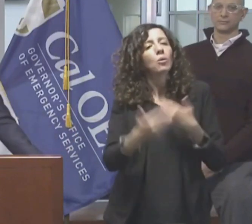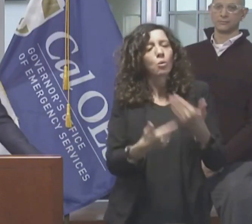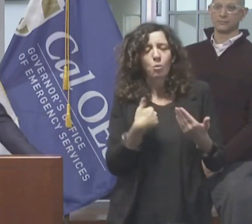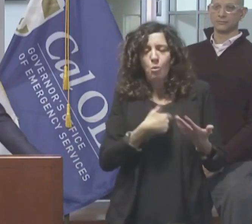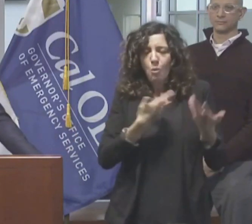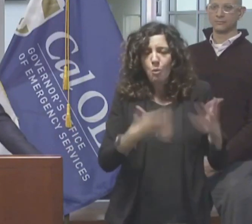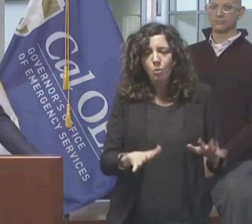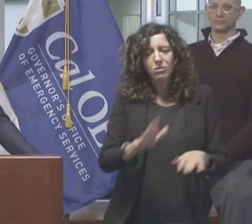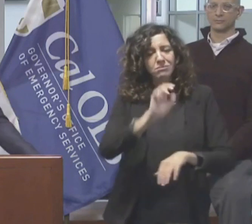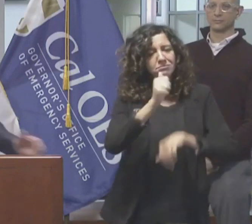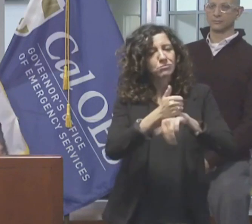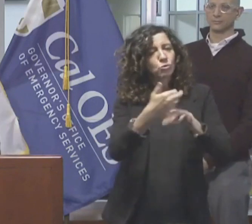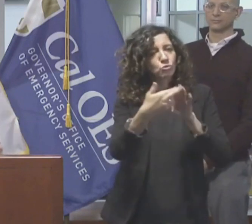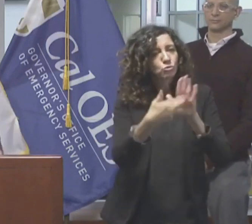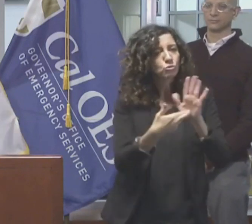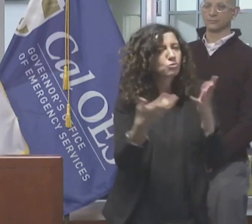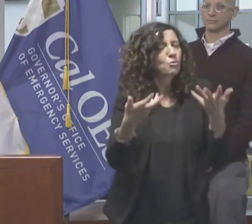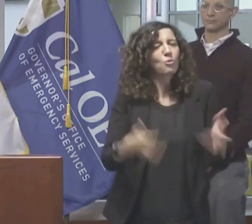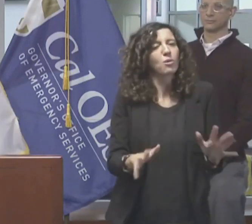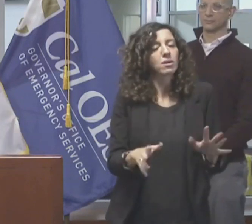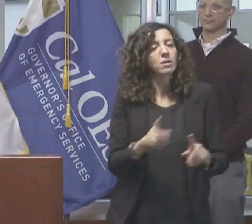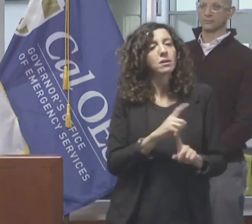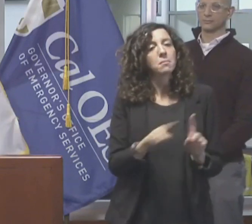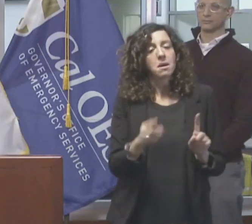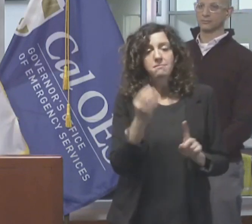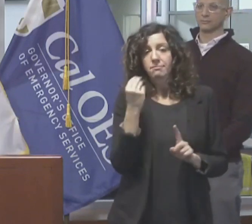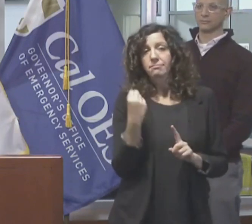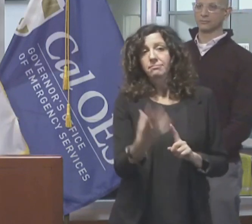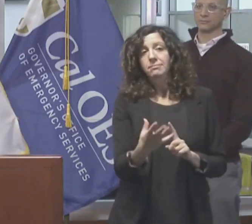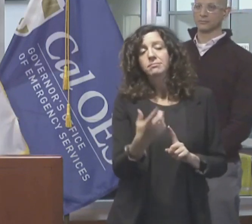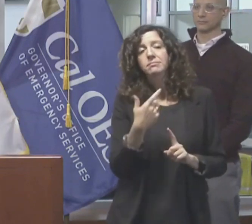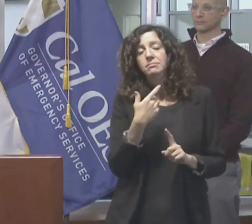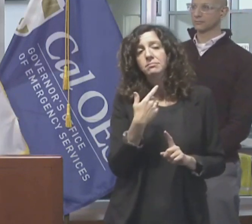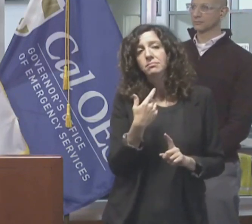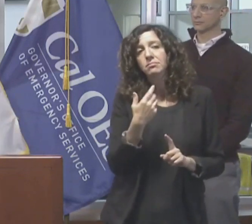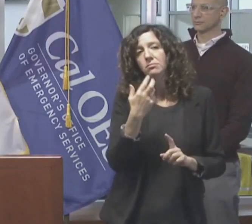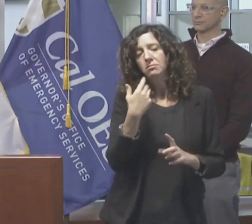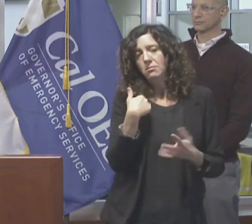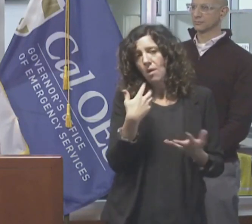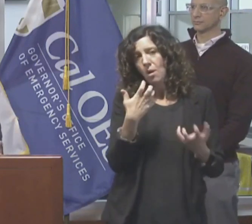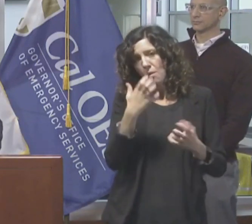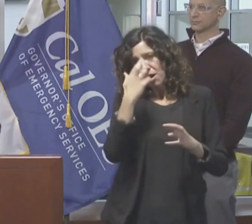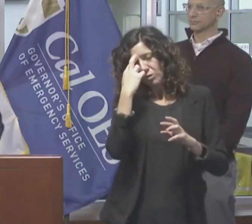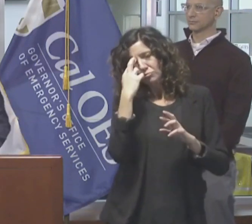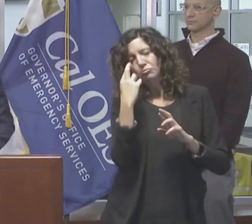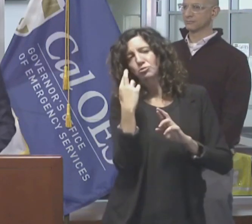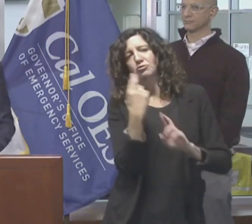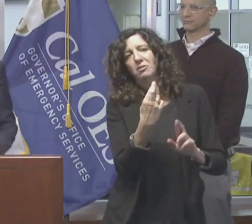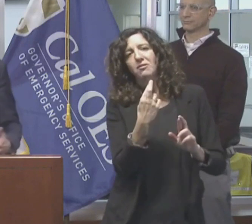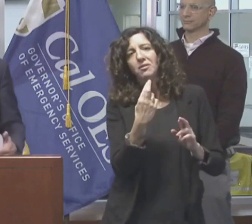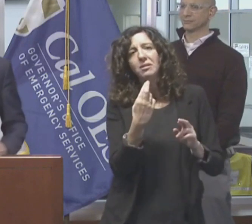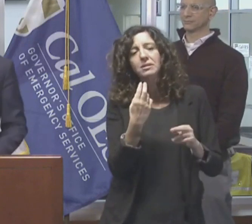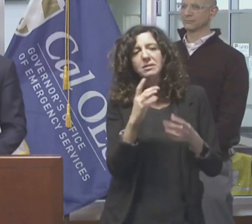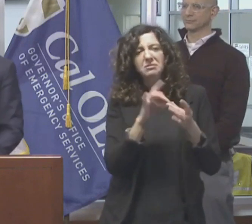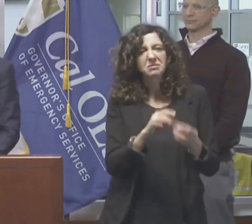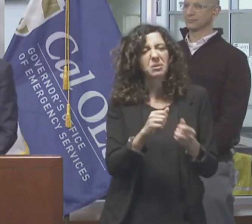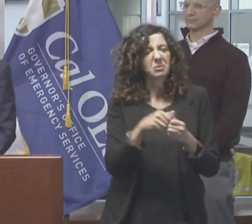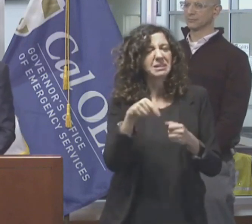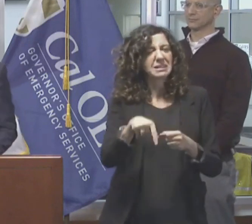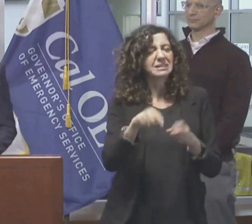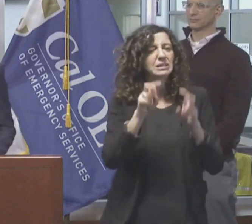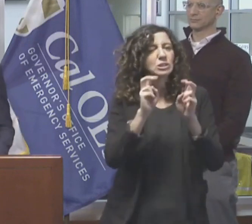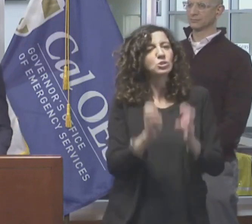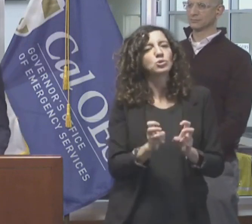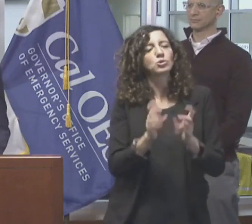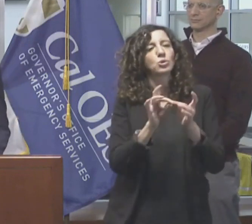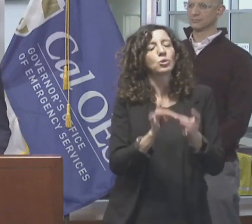and regulations. But I say this with respect, having been a practitioner in the space on the issue